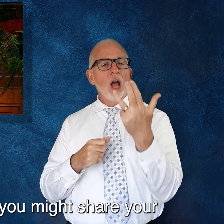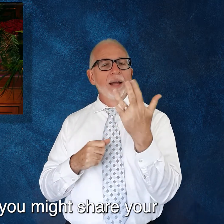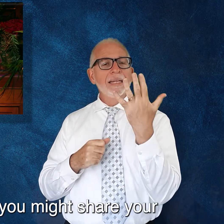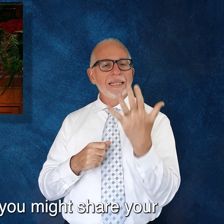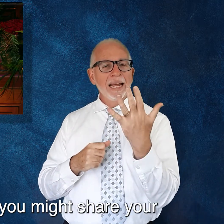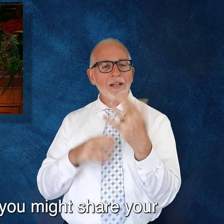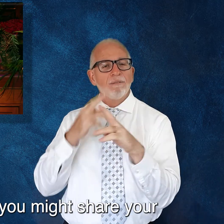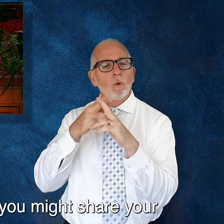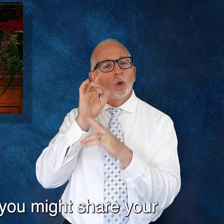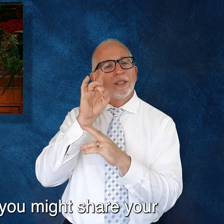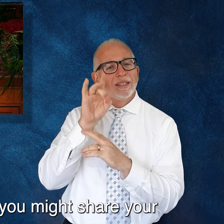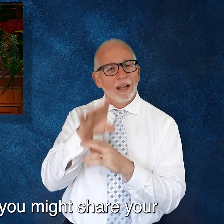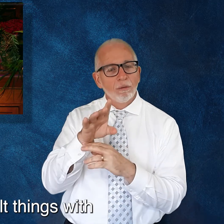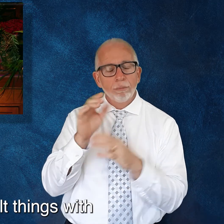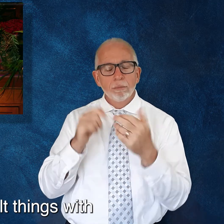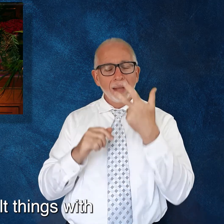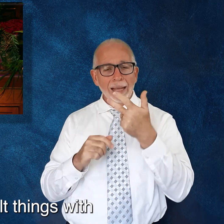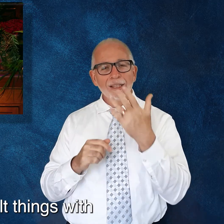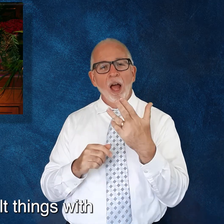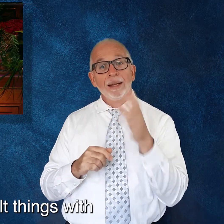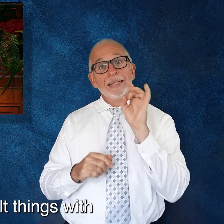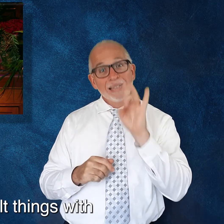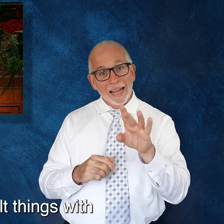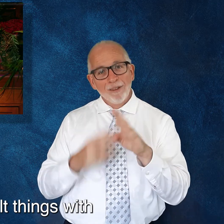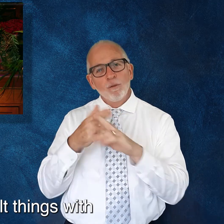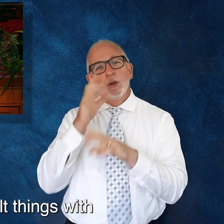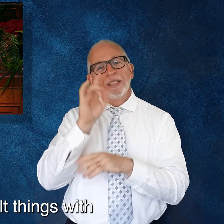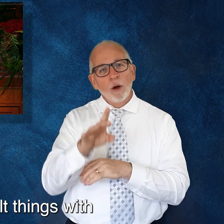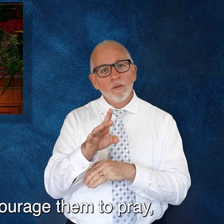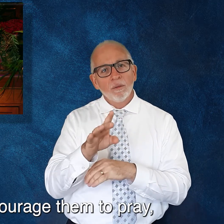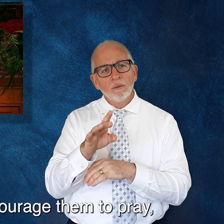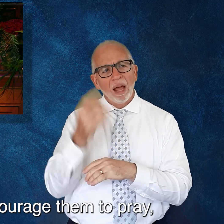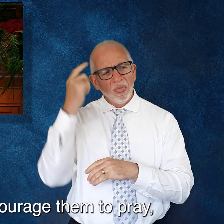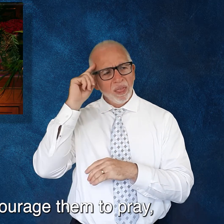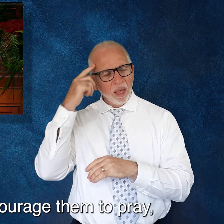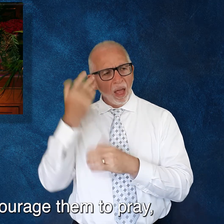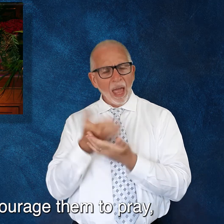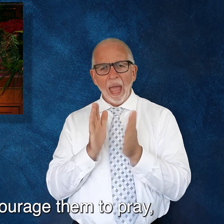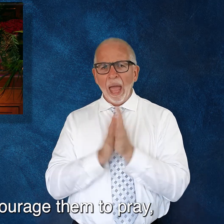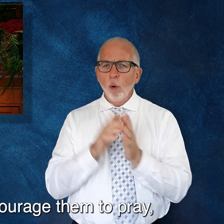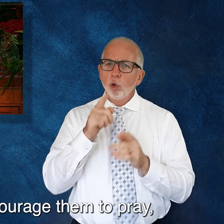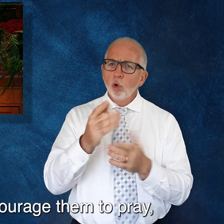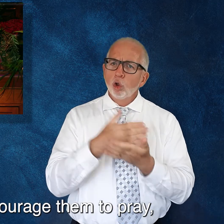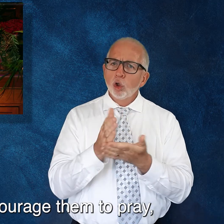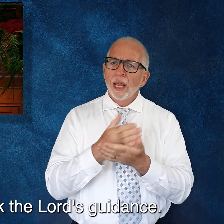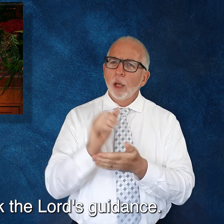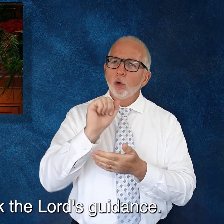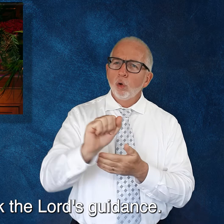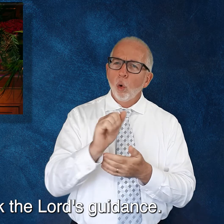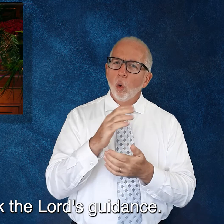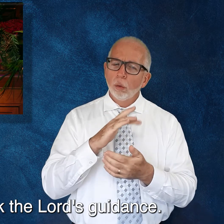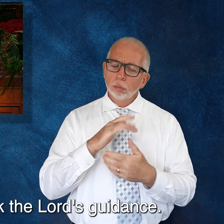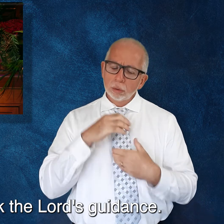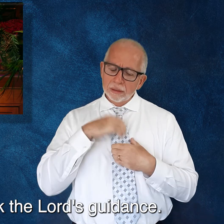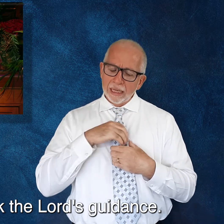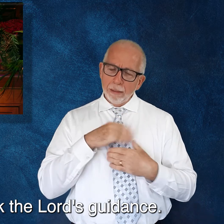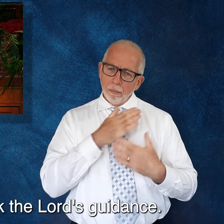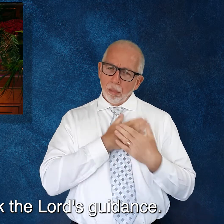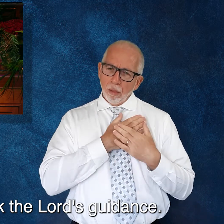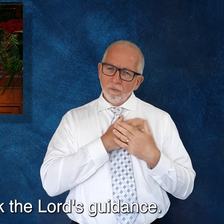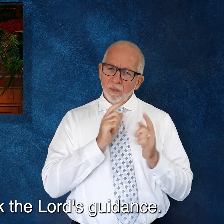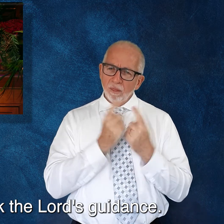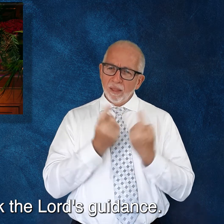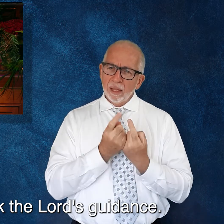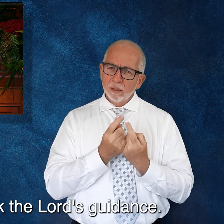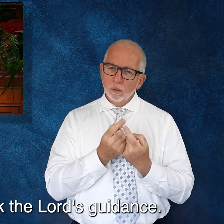Consider ways you might share your heartfelt things with others and encourage them to pray, ponder, and seek the Lord's